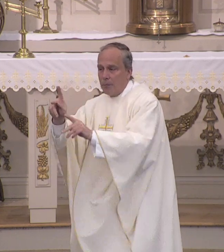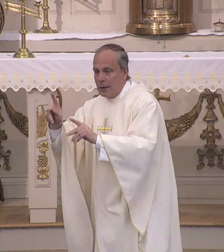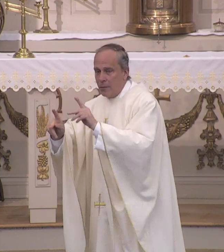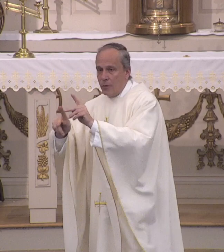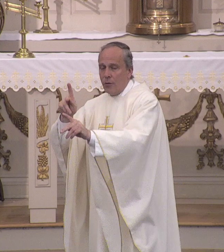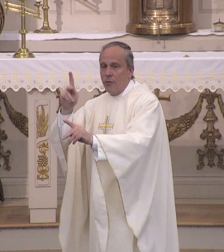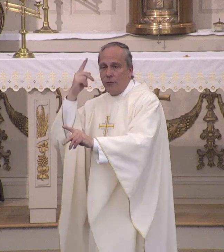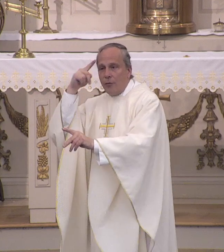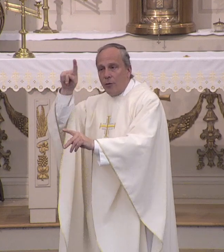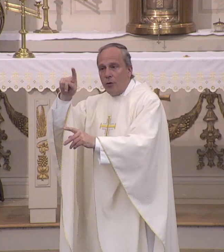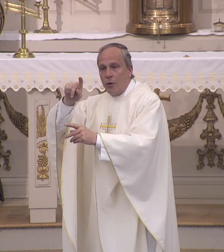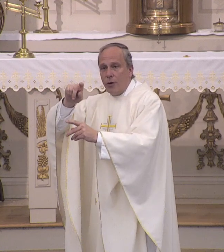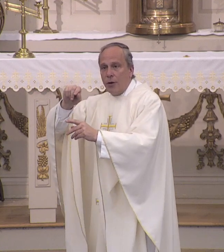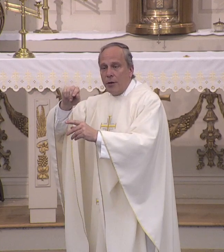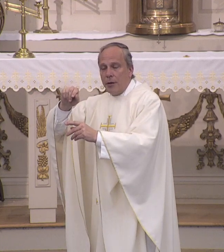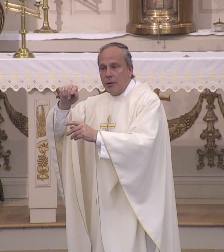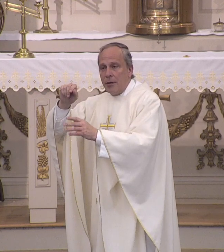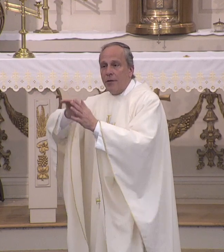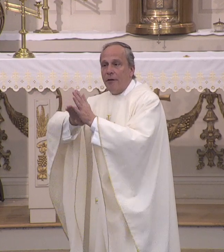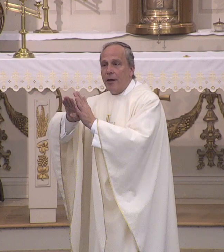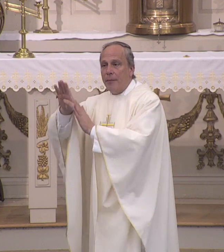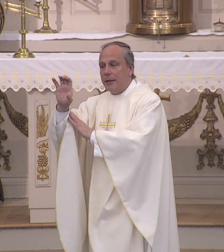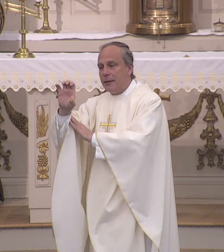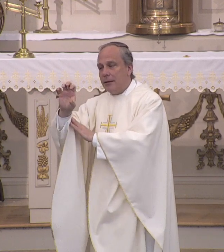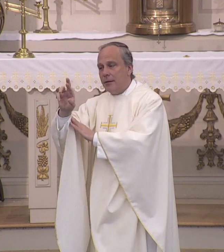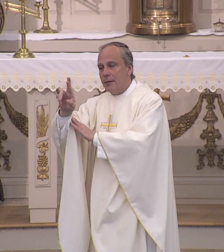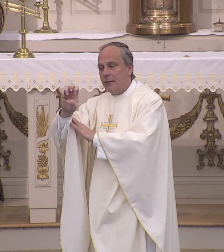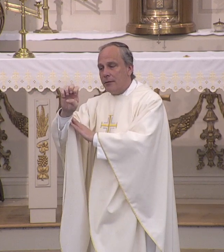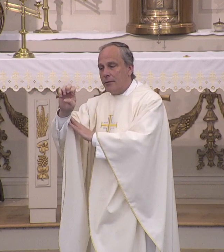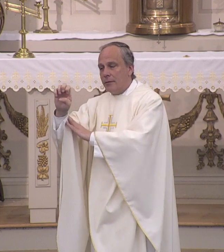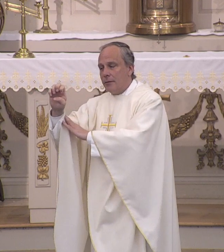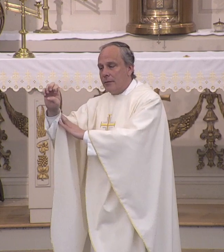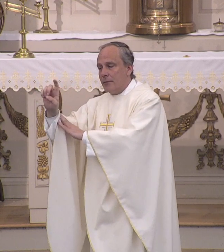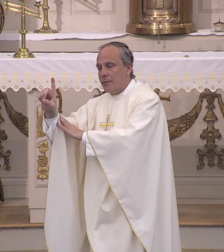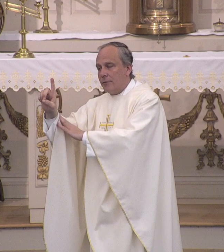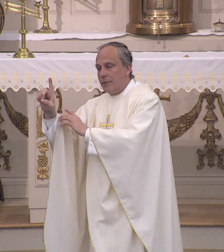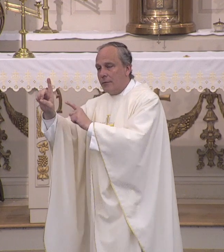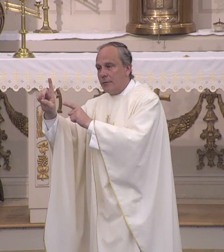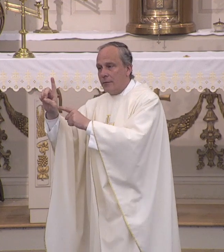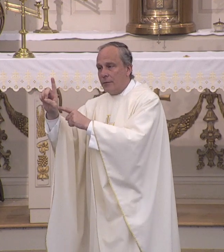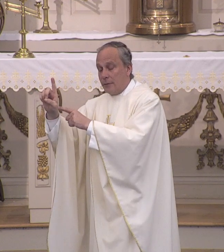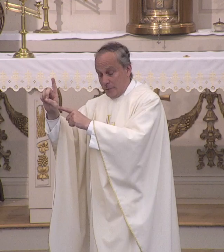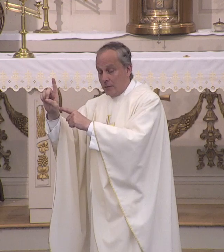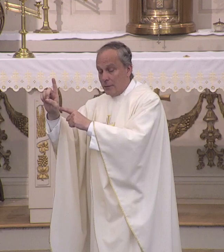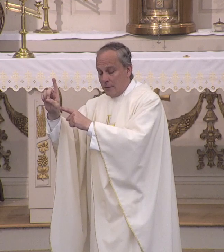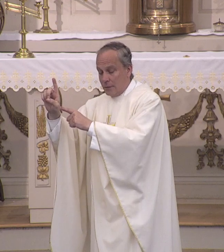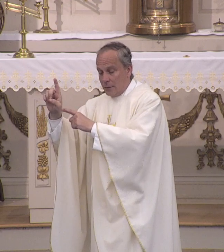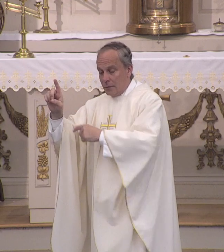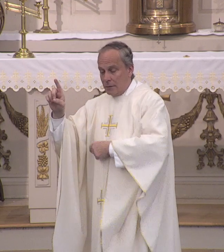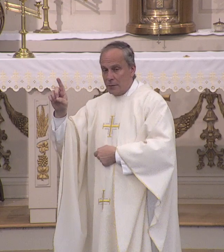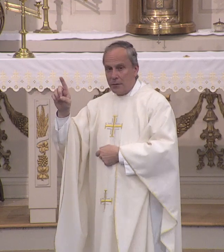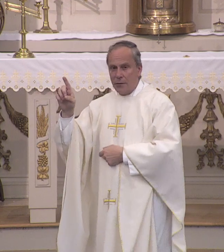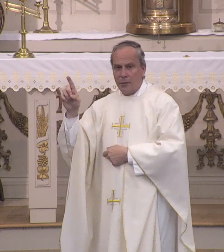and he's one of the most important people in developing the creed.